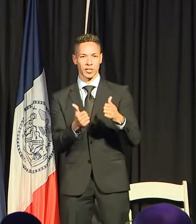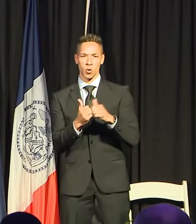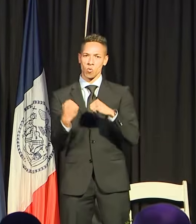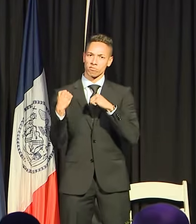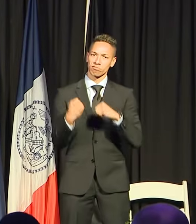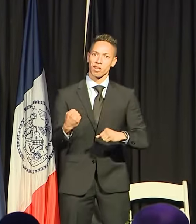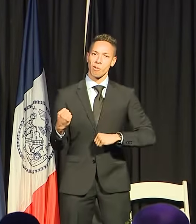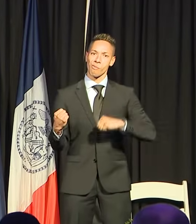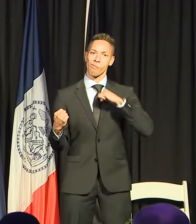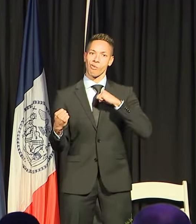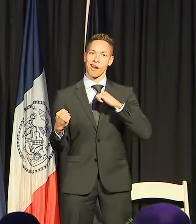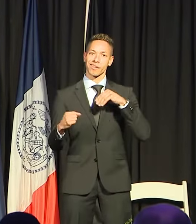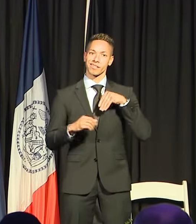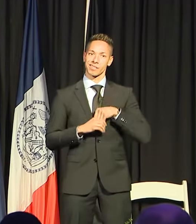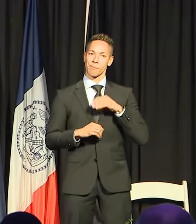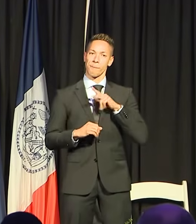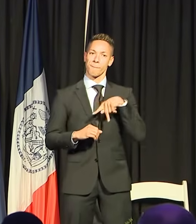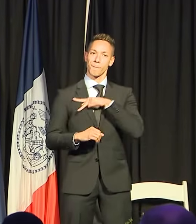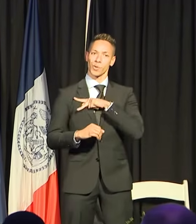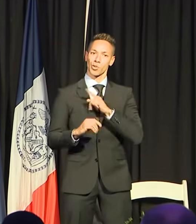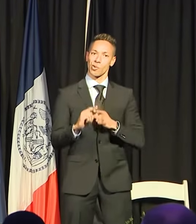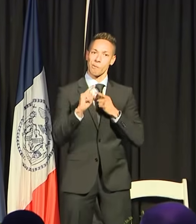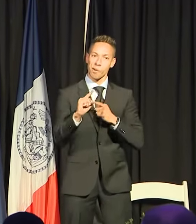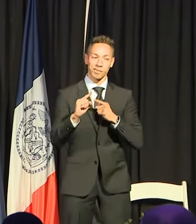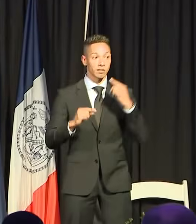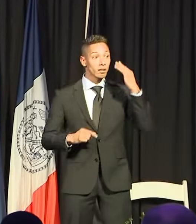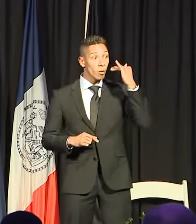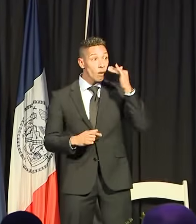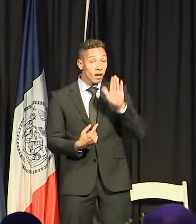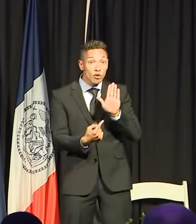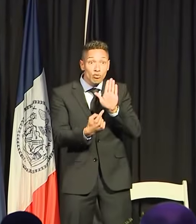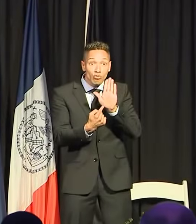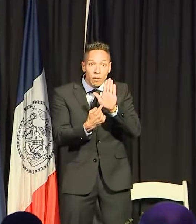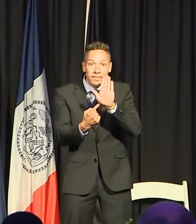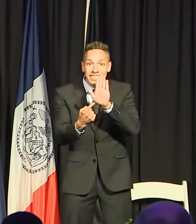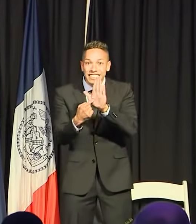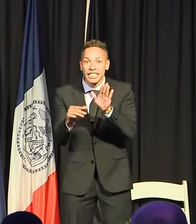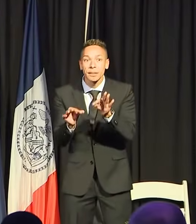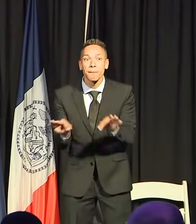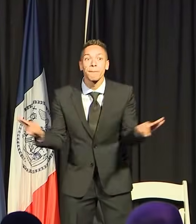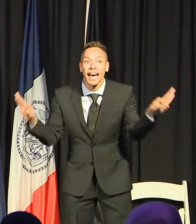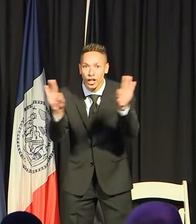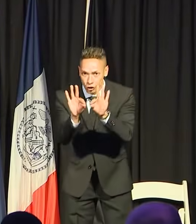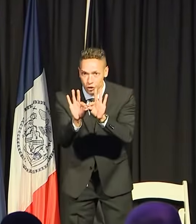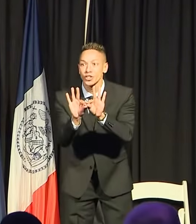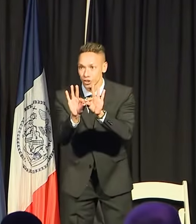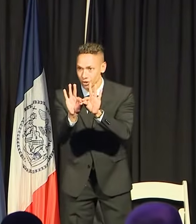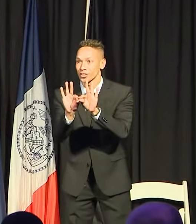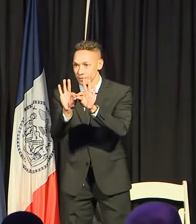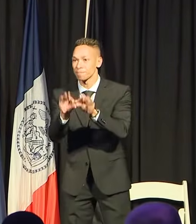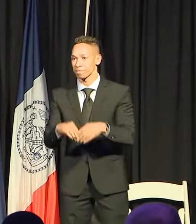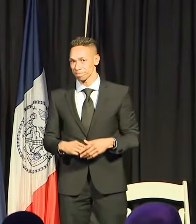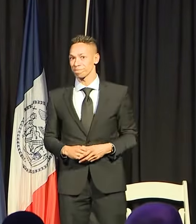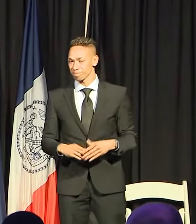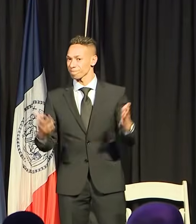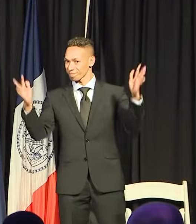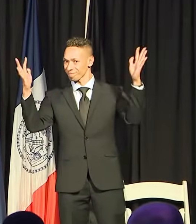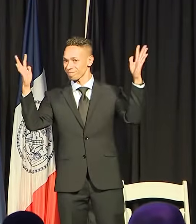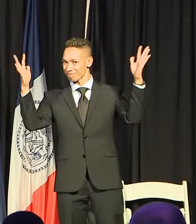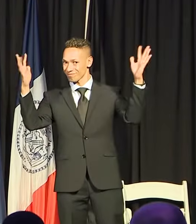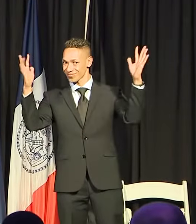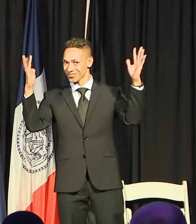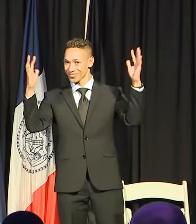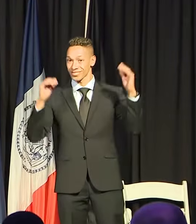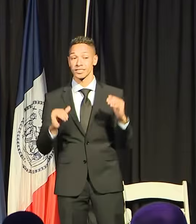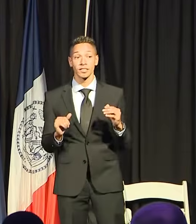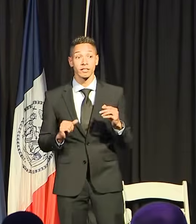and personal purpose because representation matters. Thank you.